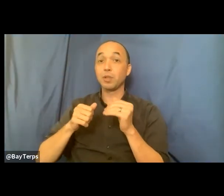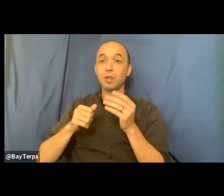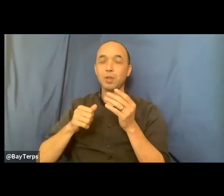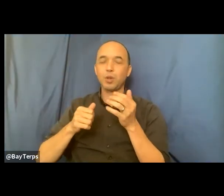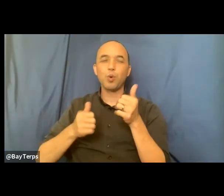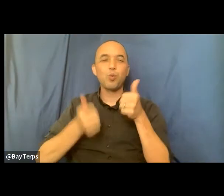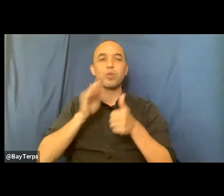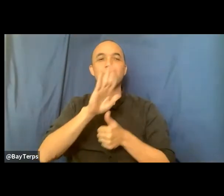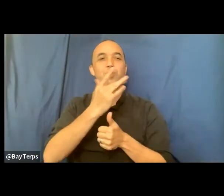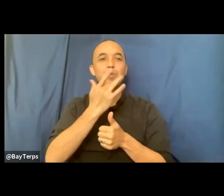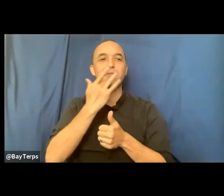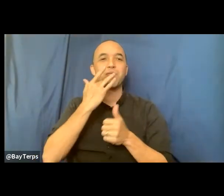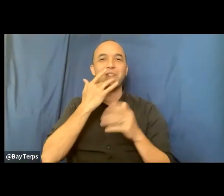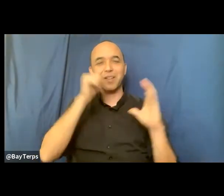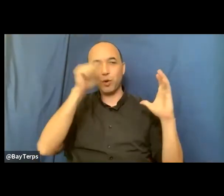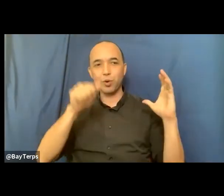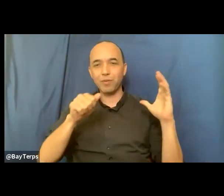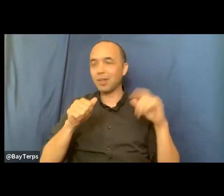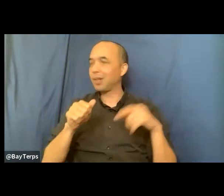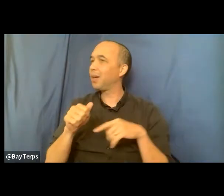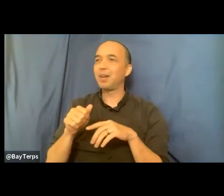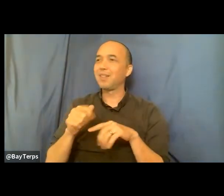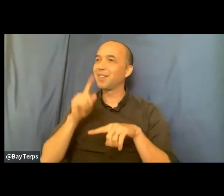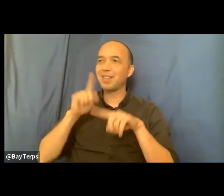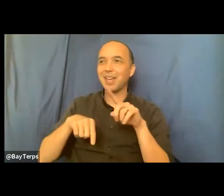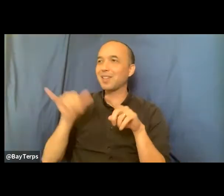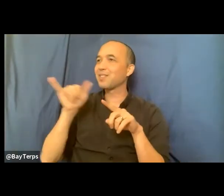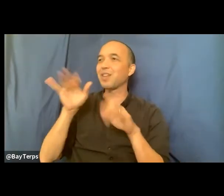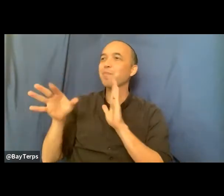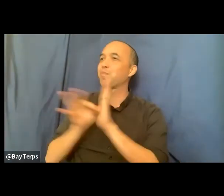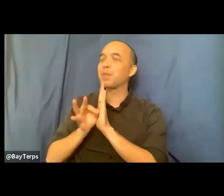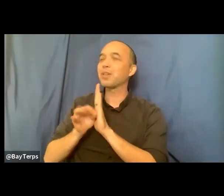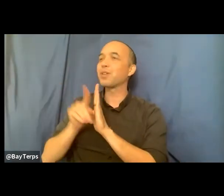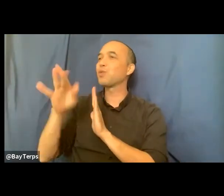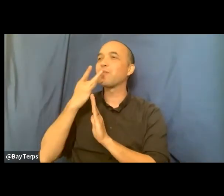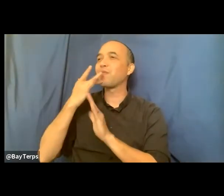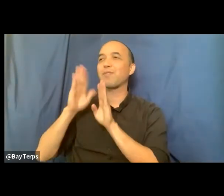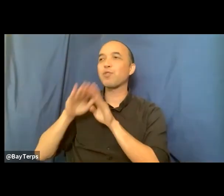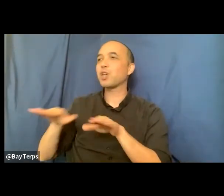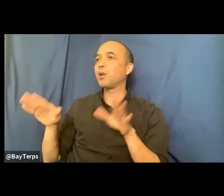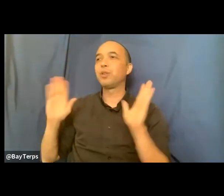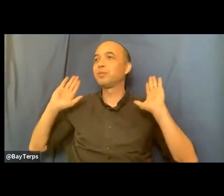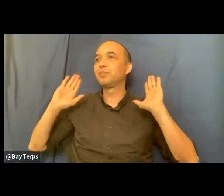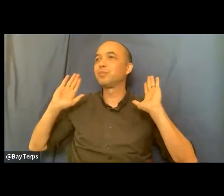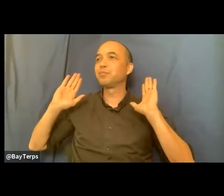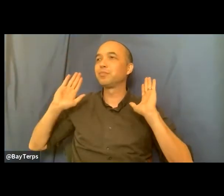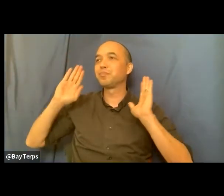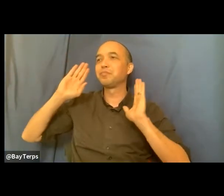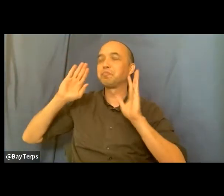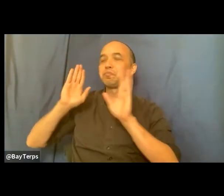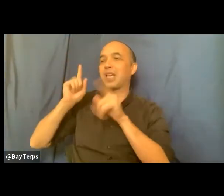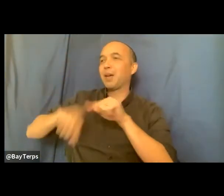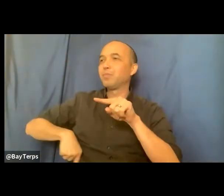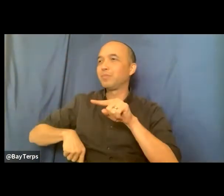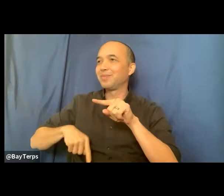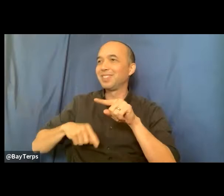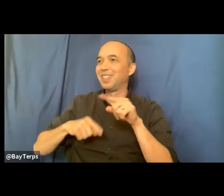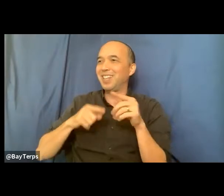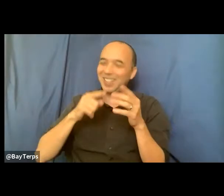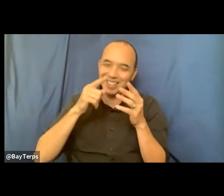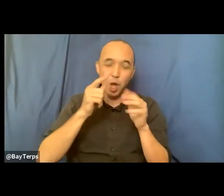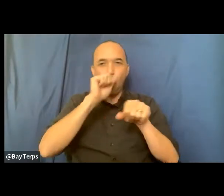love them all. Whichever one I'm working on, I get really into the flow, and it is, you know, it's a